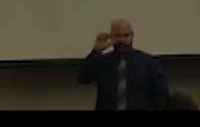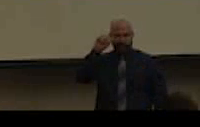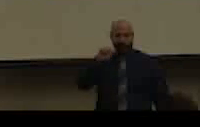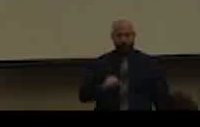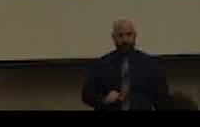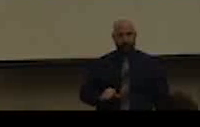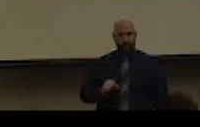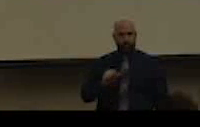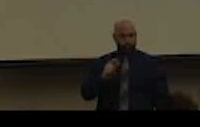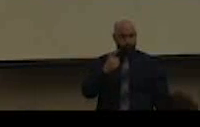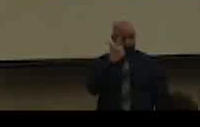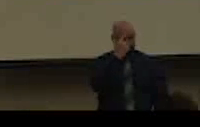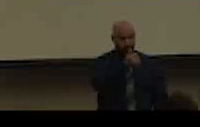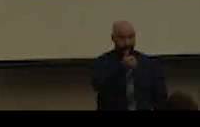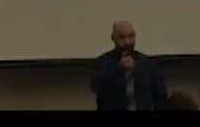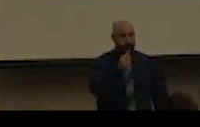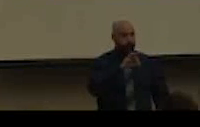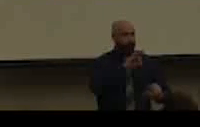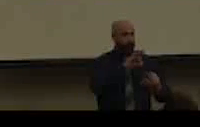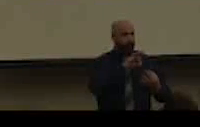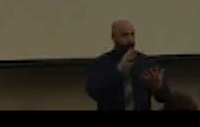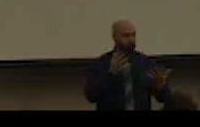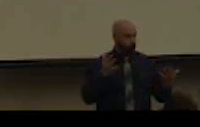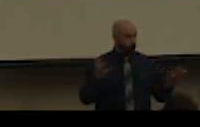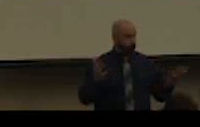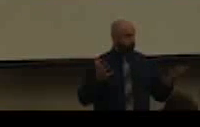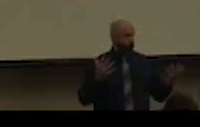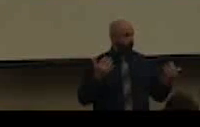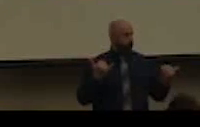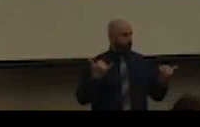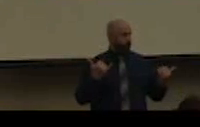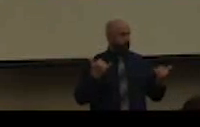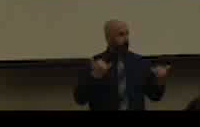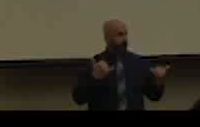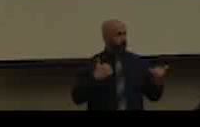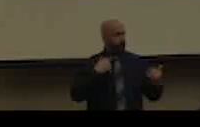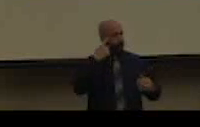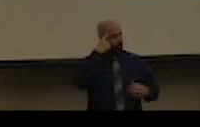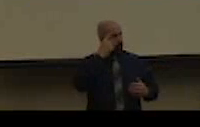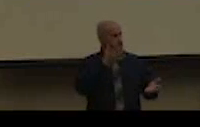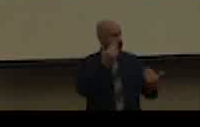should feel free to send feedback after as well, but if you have immediate thoughts, we'd love to hear them.